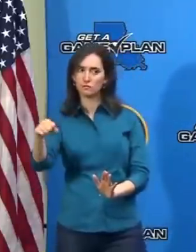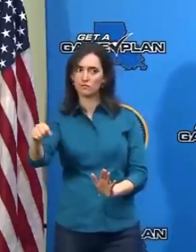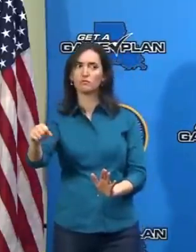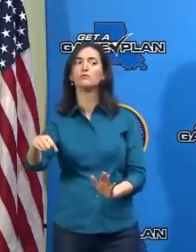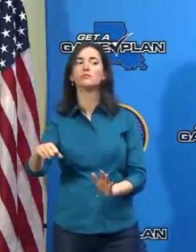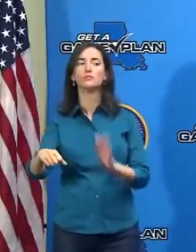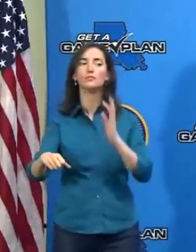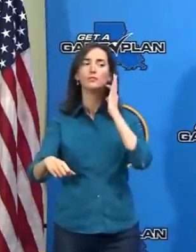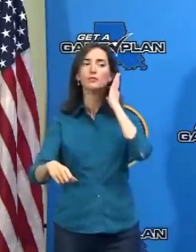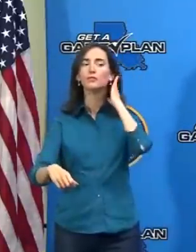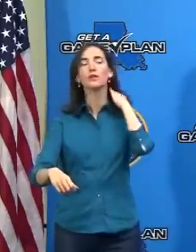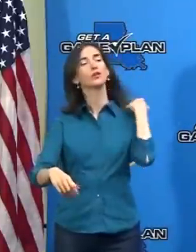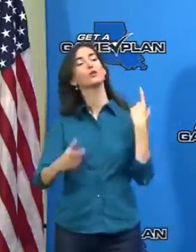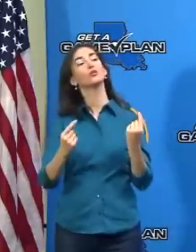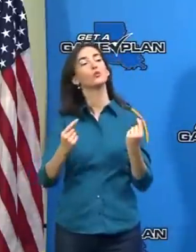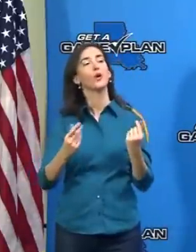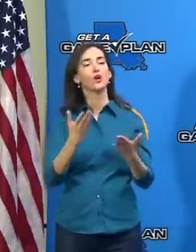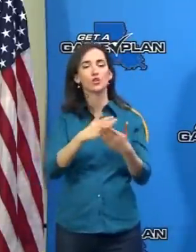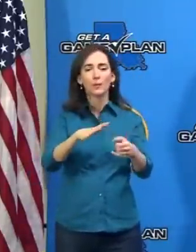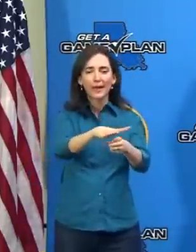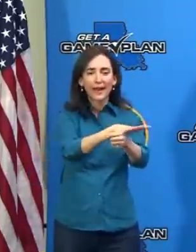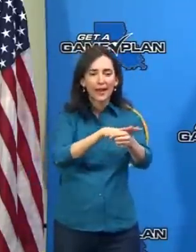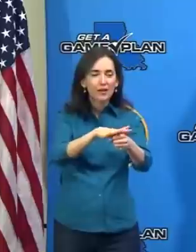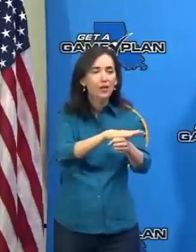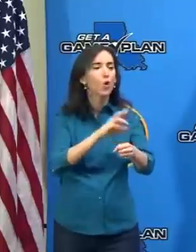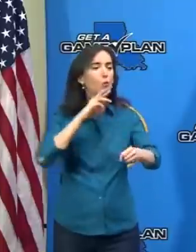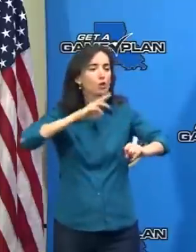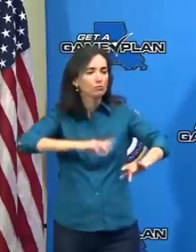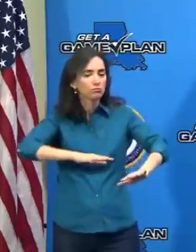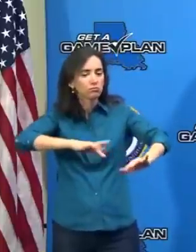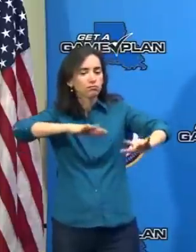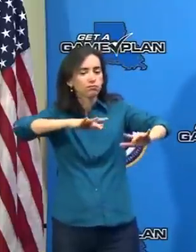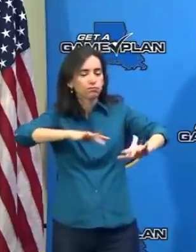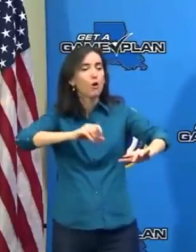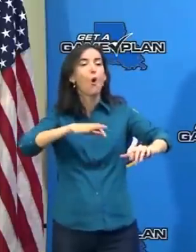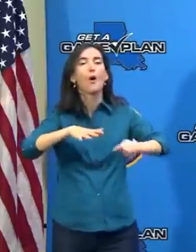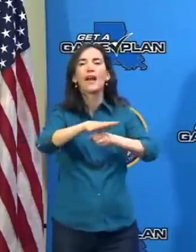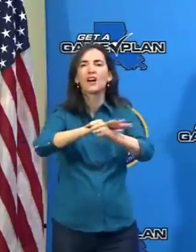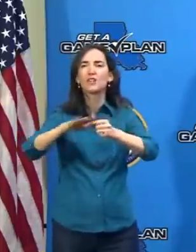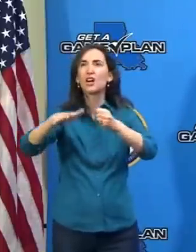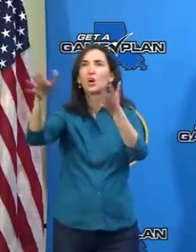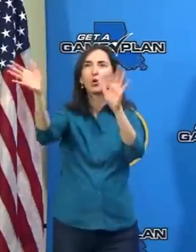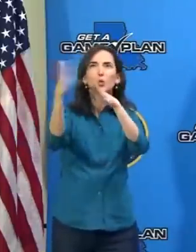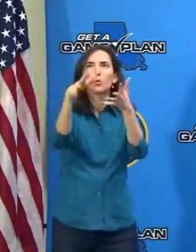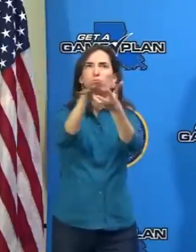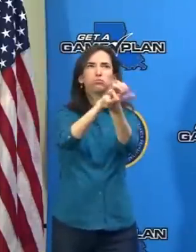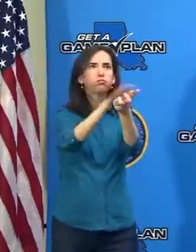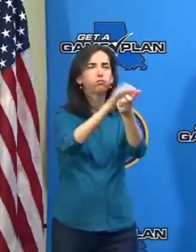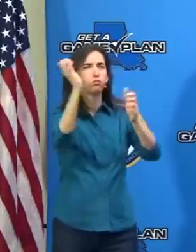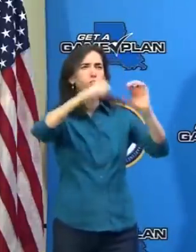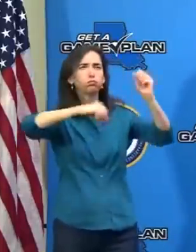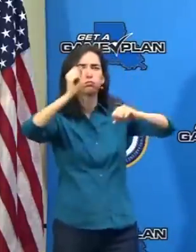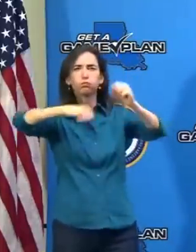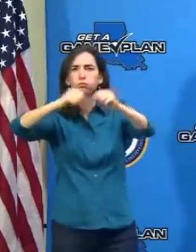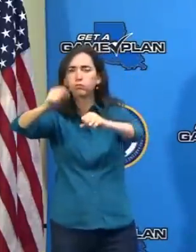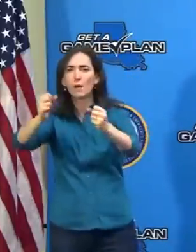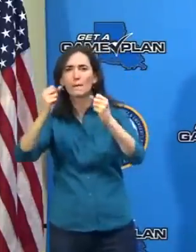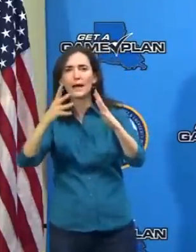you figure out which areas, either because of standing water or a lot of destruction because of the wind and so forth, need to